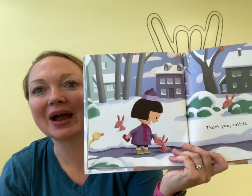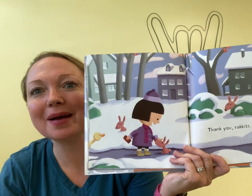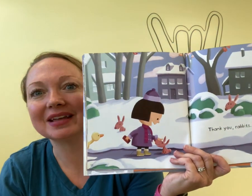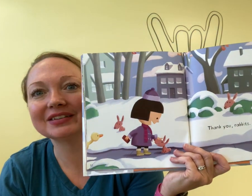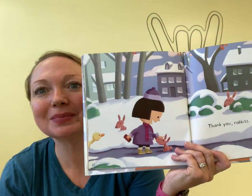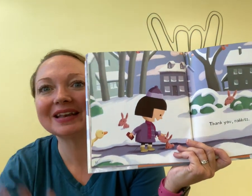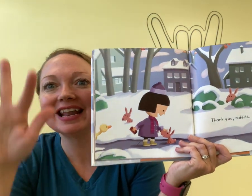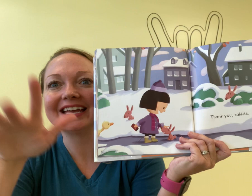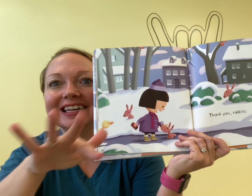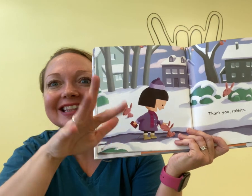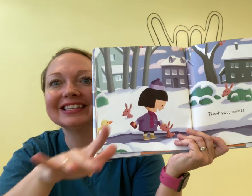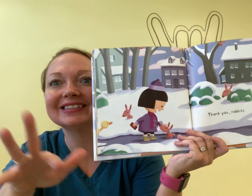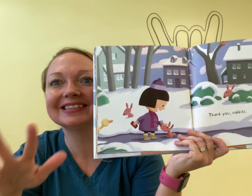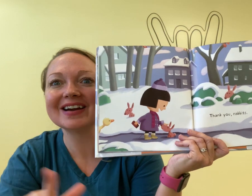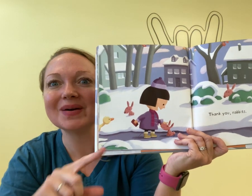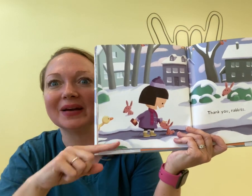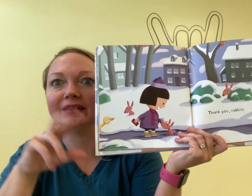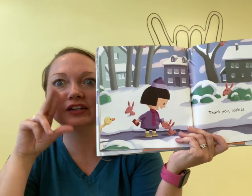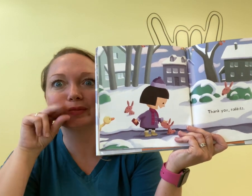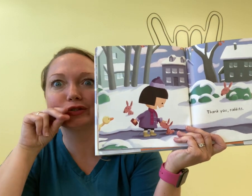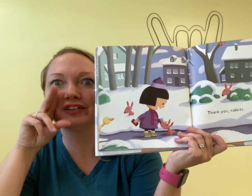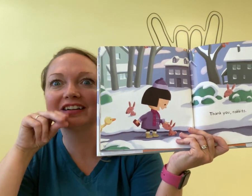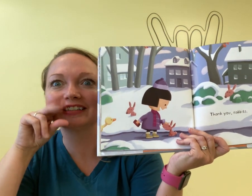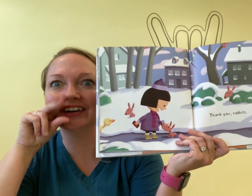rabbits are playing in the snow. And there's Mr. Duck still.